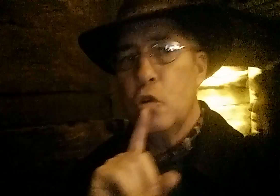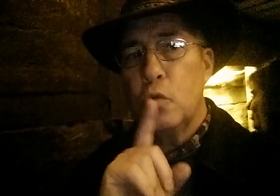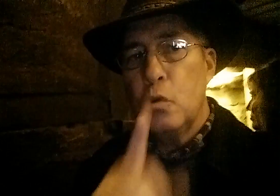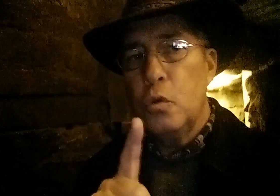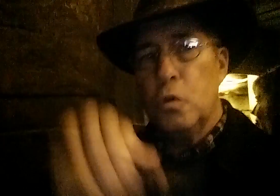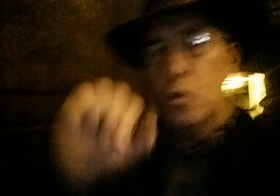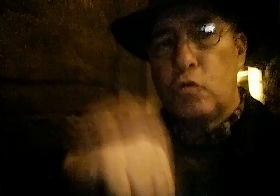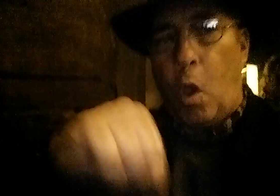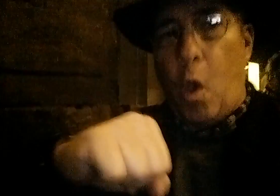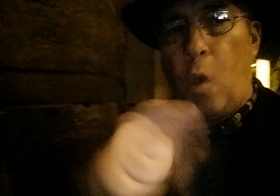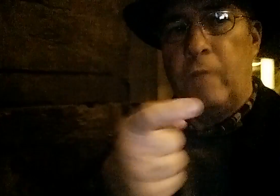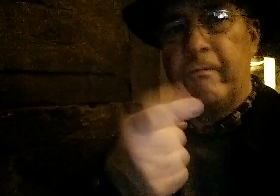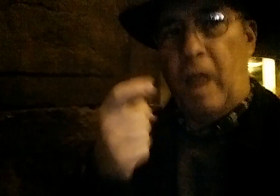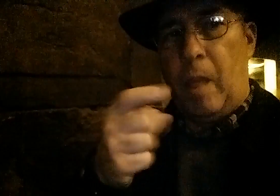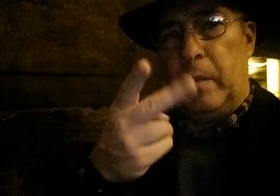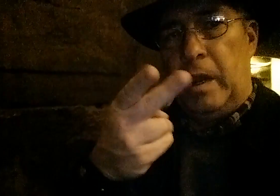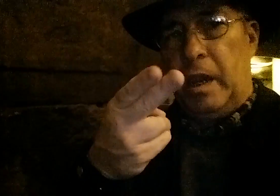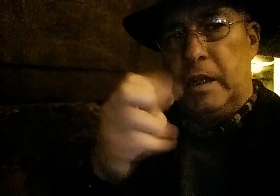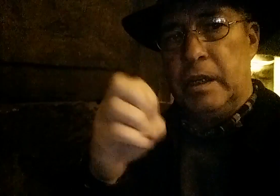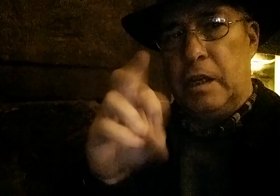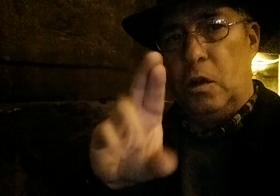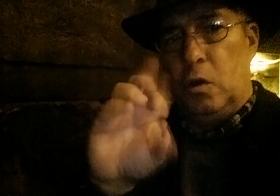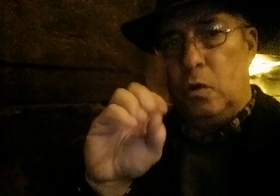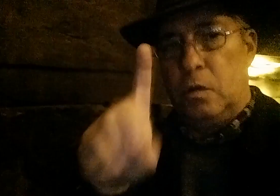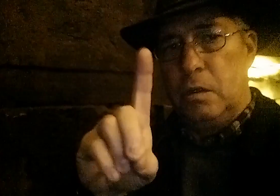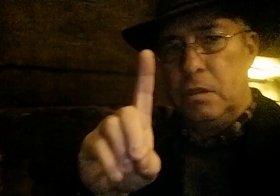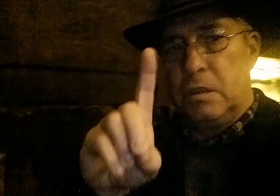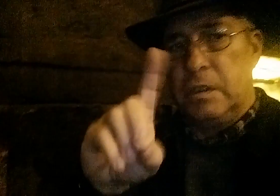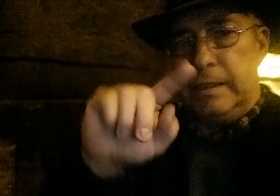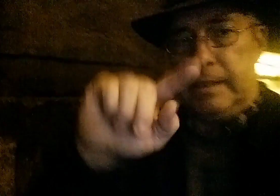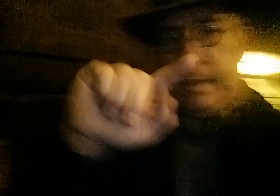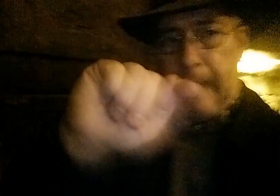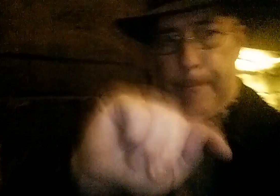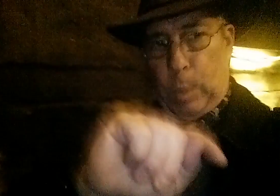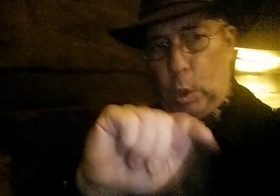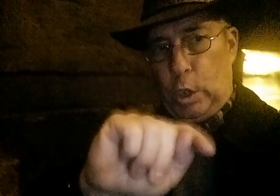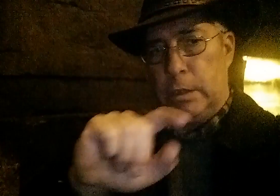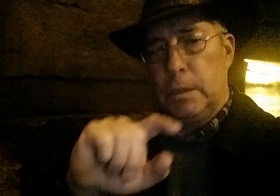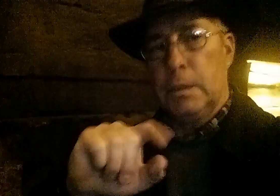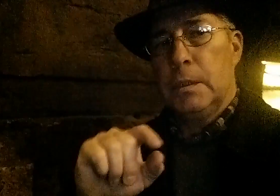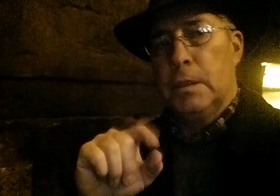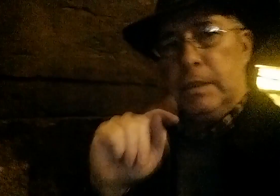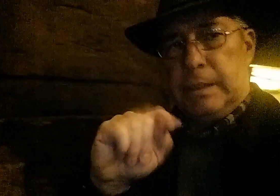Apologize for the video quality, but we're underground. We're in a dark place. This is Herod's temple.